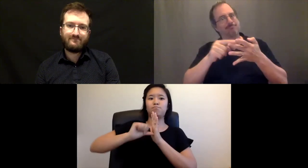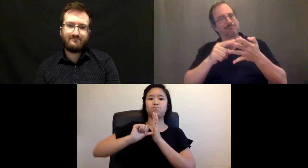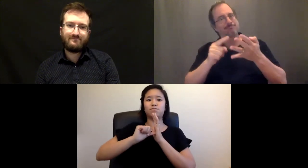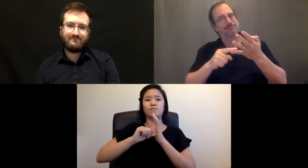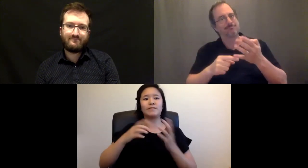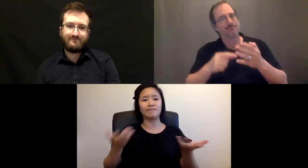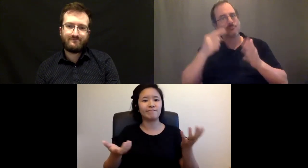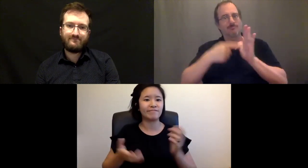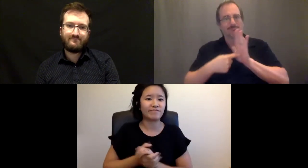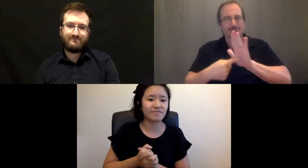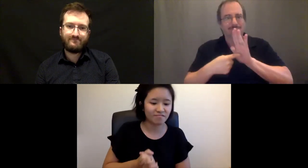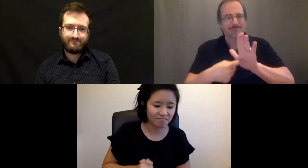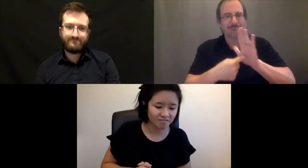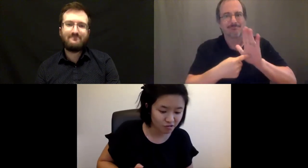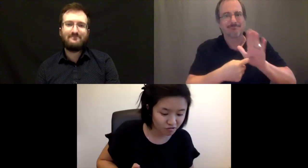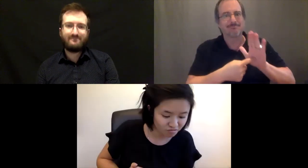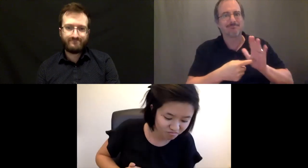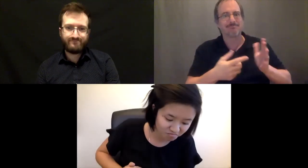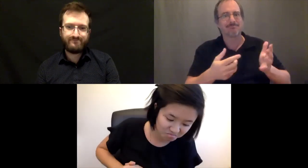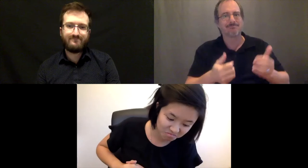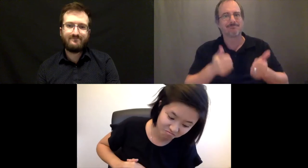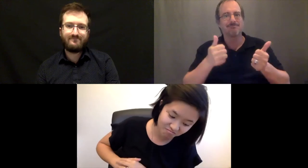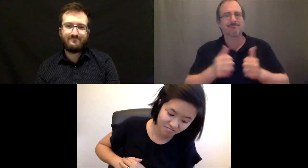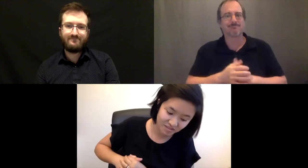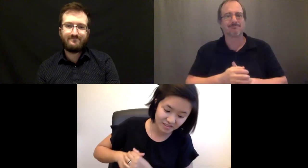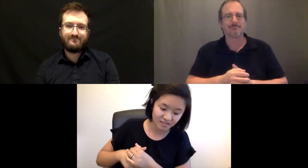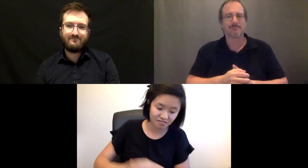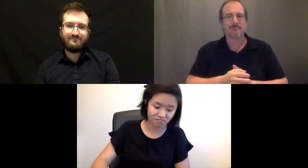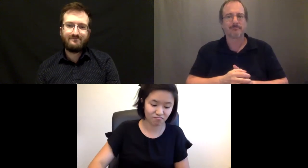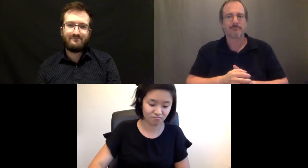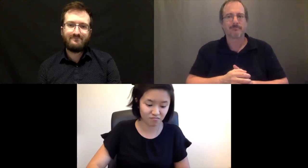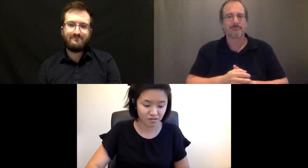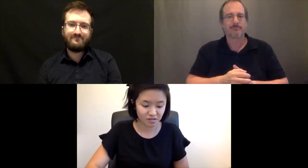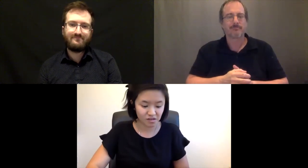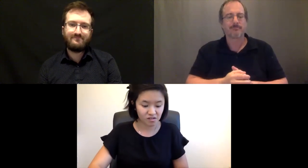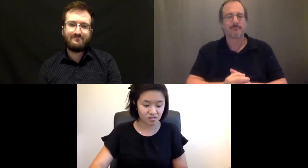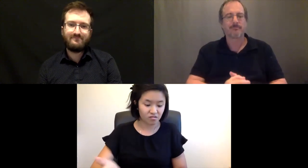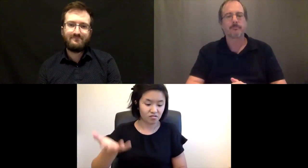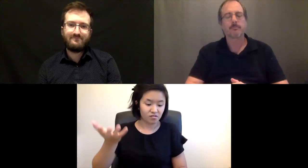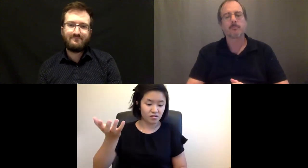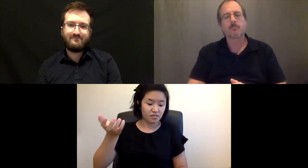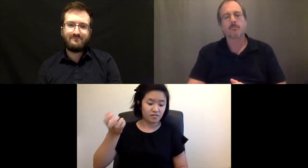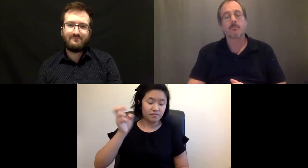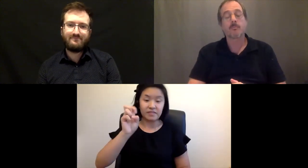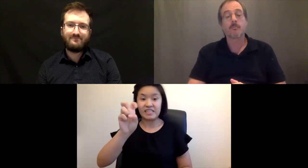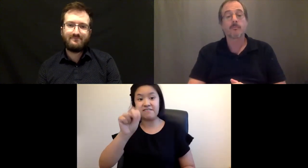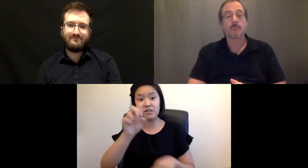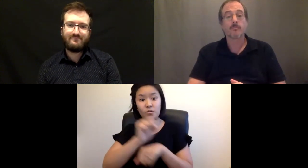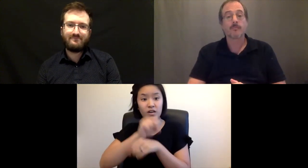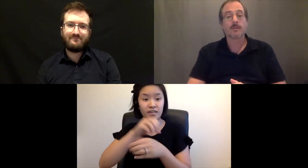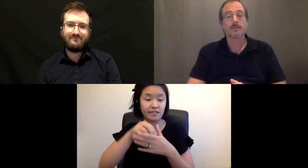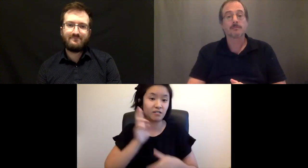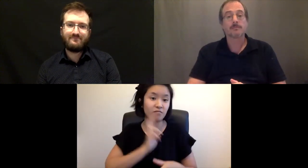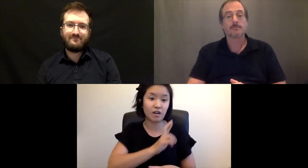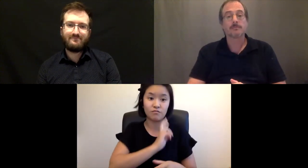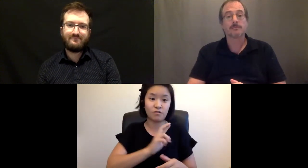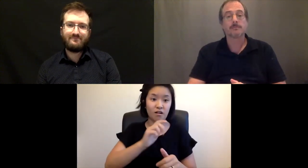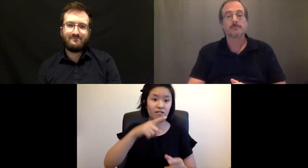and when you're meeting with potential employers, you can speak to this experience, which can be highly impressive. I've